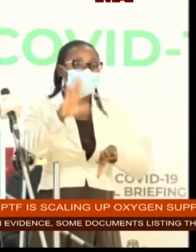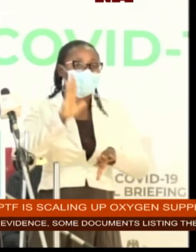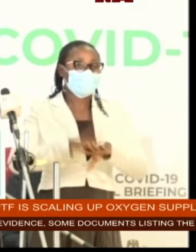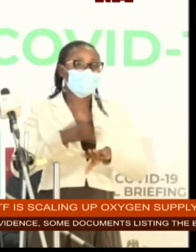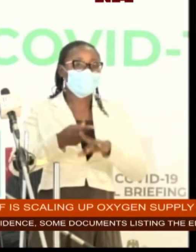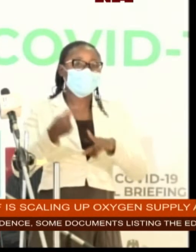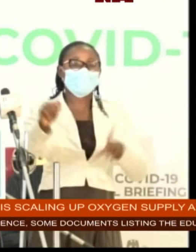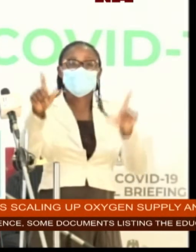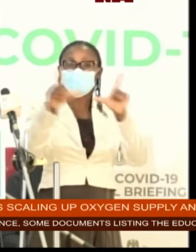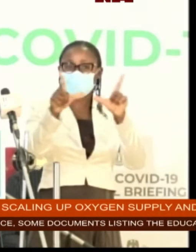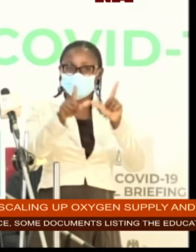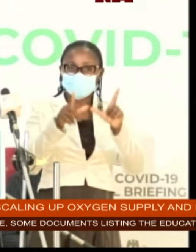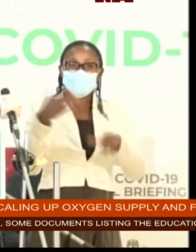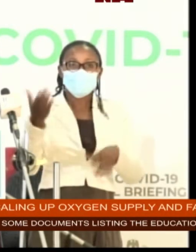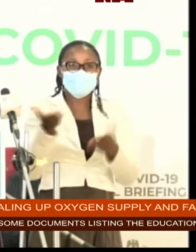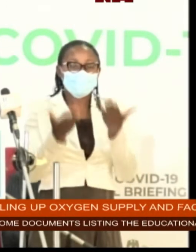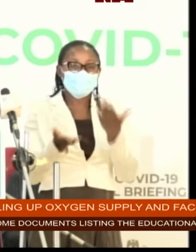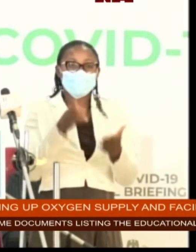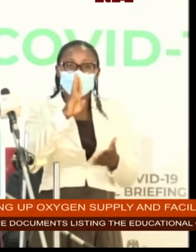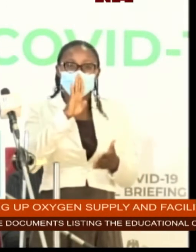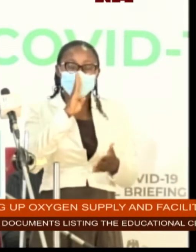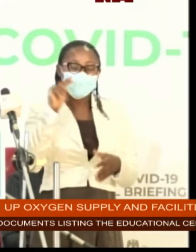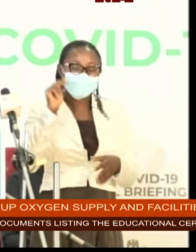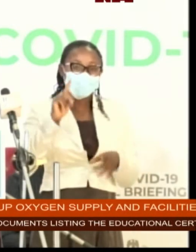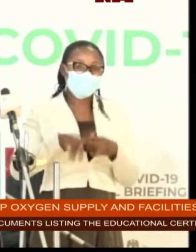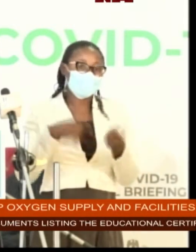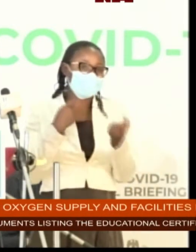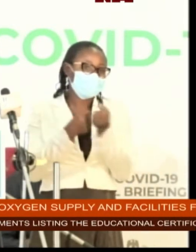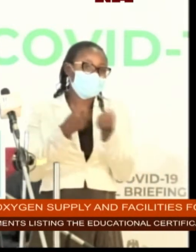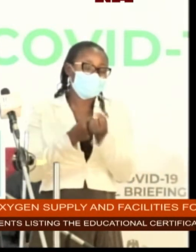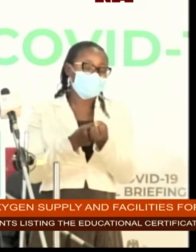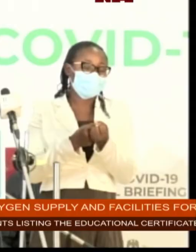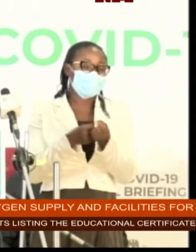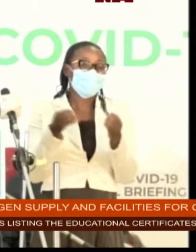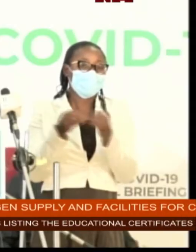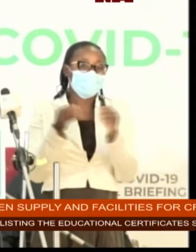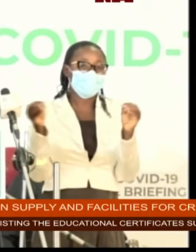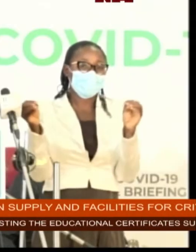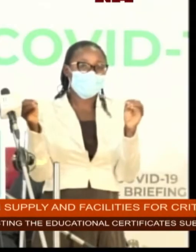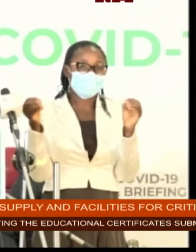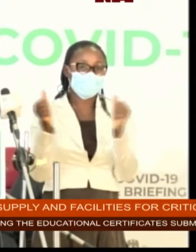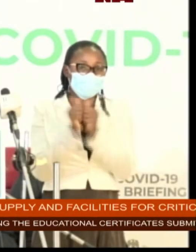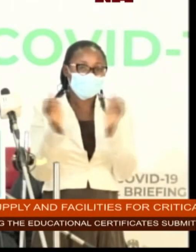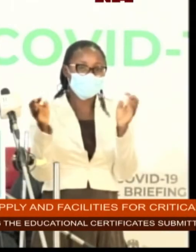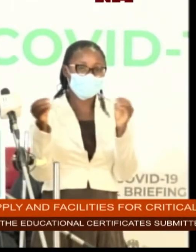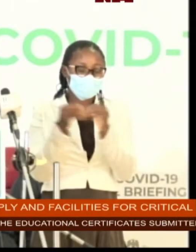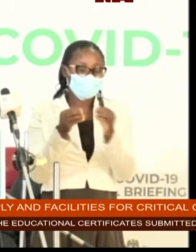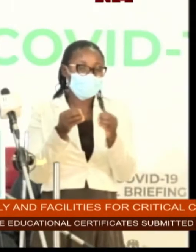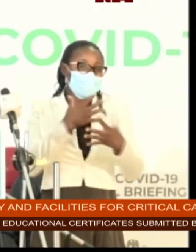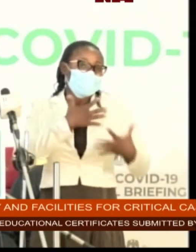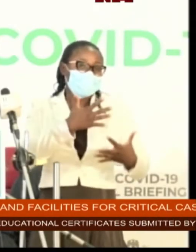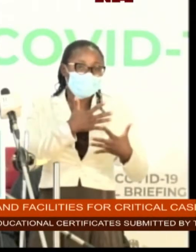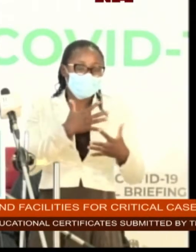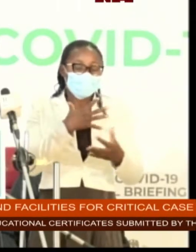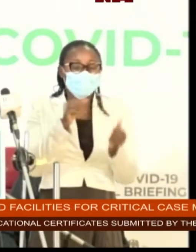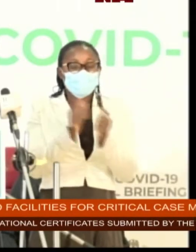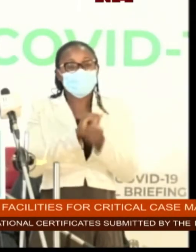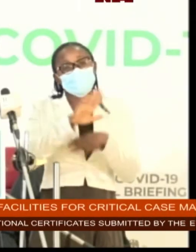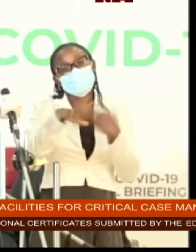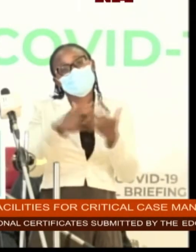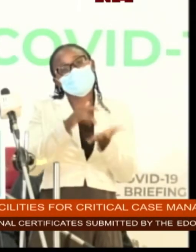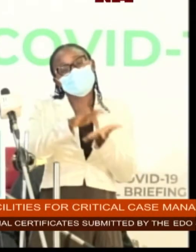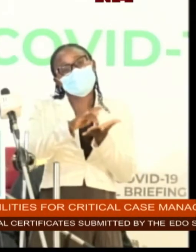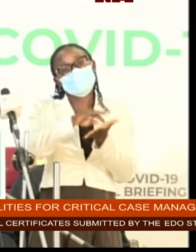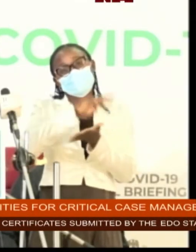severity, there might be need to support the patient with oxygen. And in the various treatment centers, we